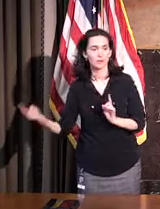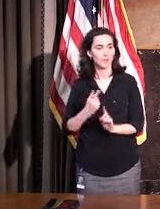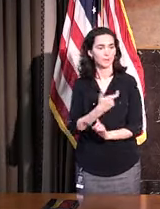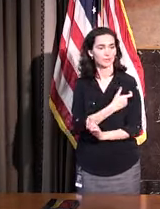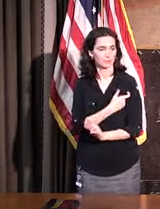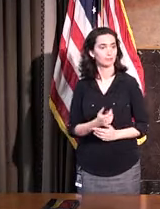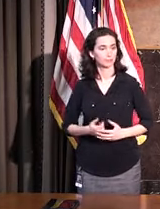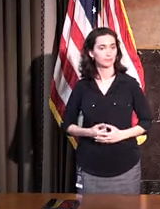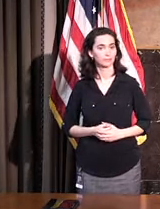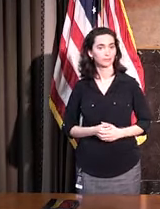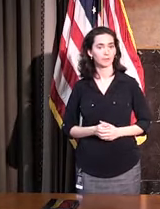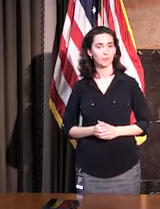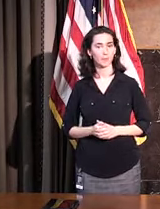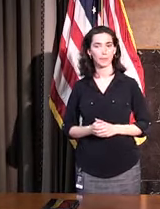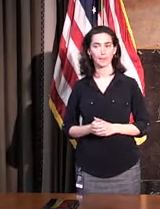that.